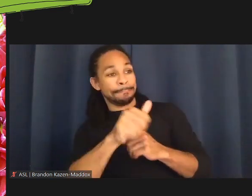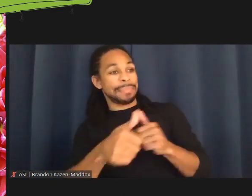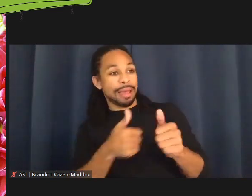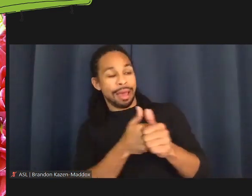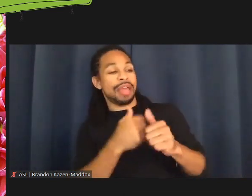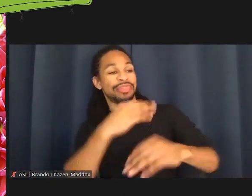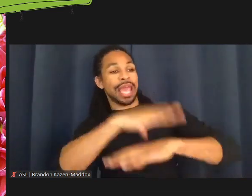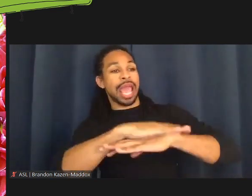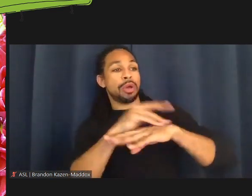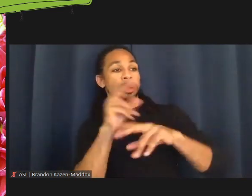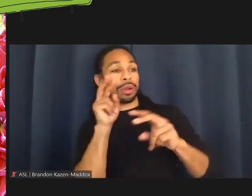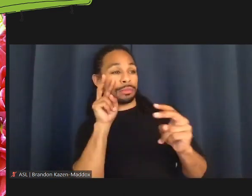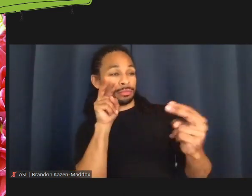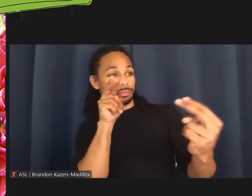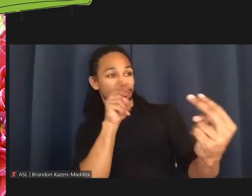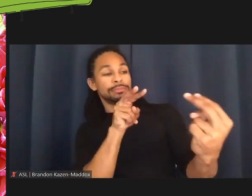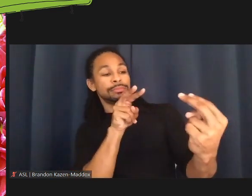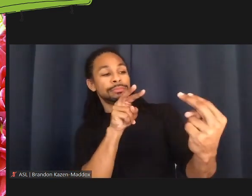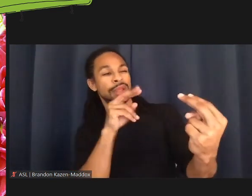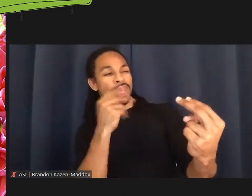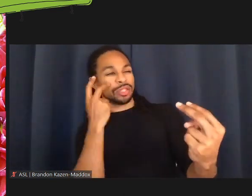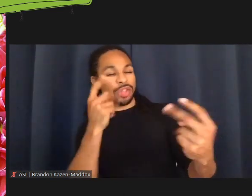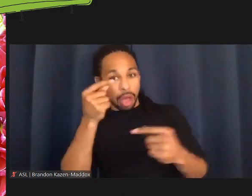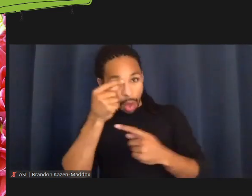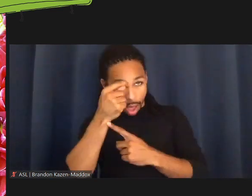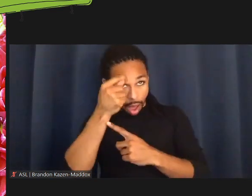penciled in where eyebrows once grew.